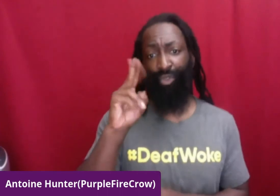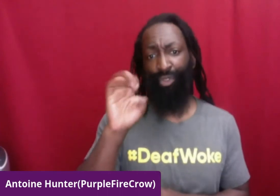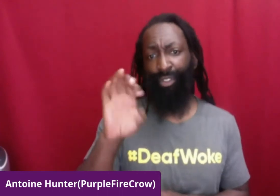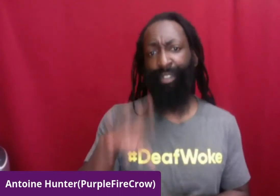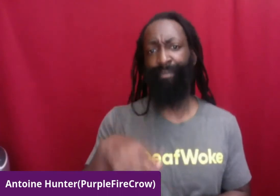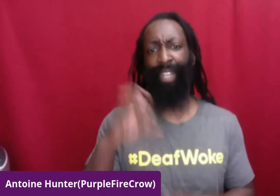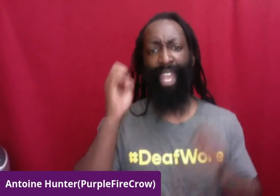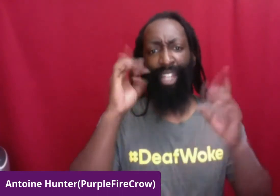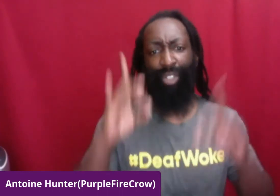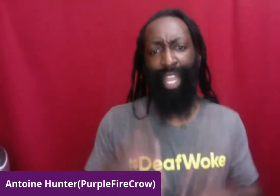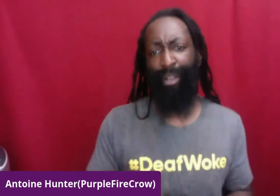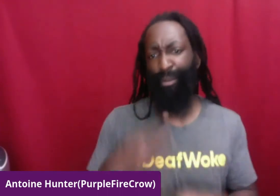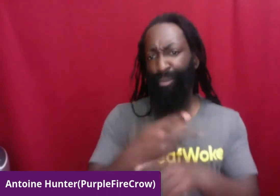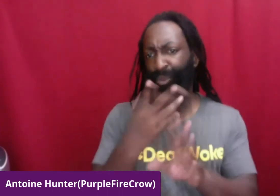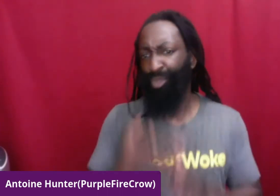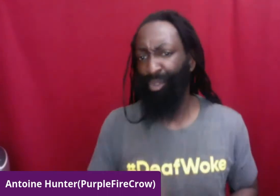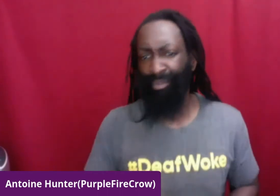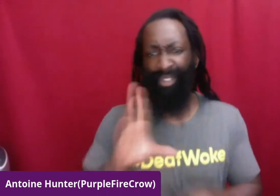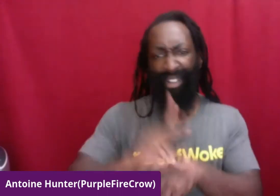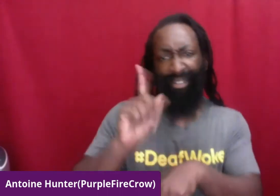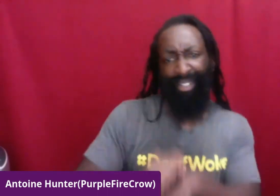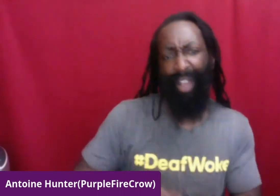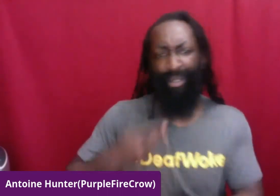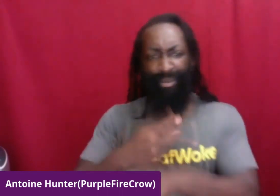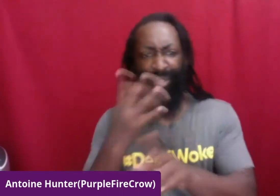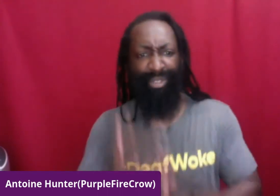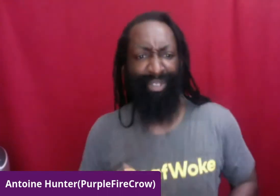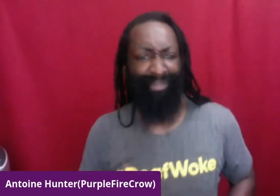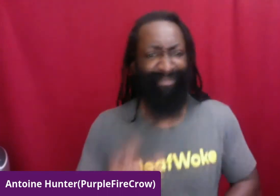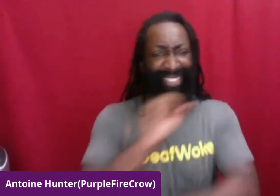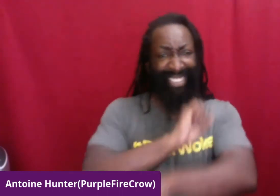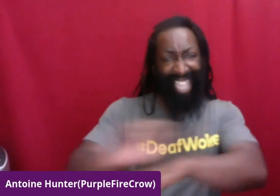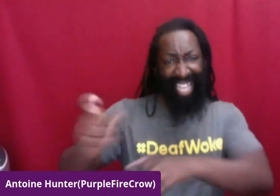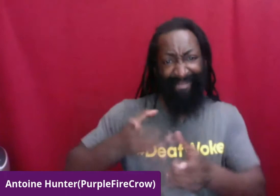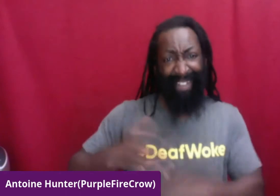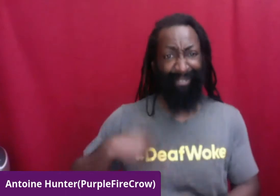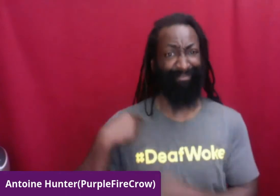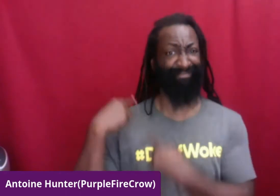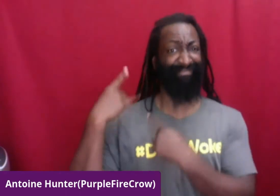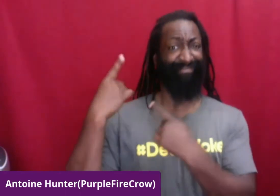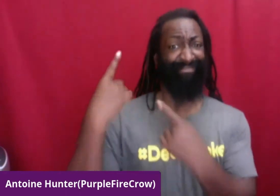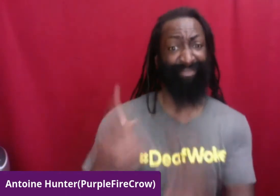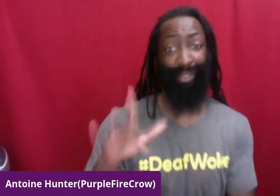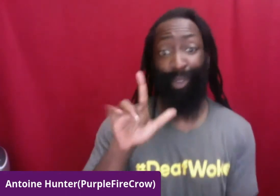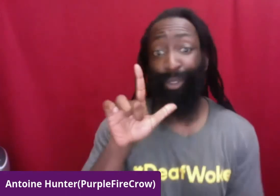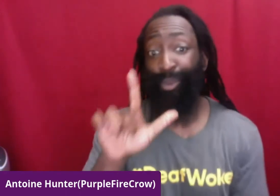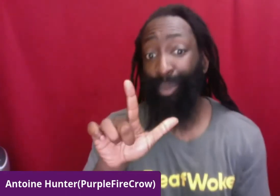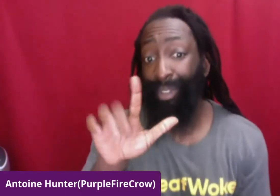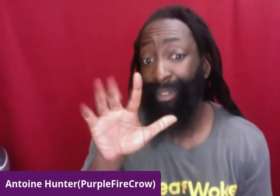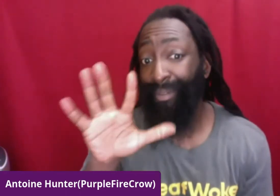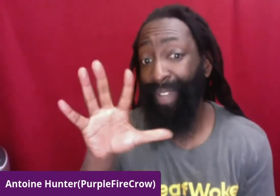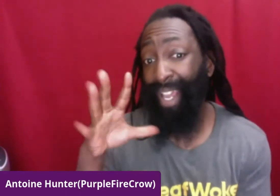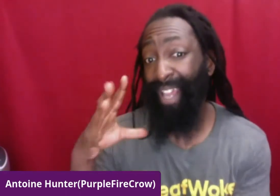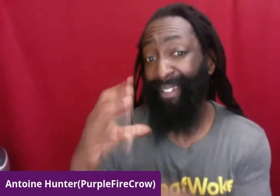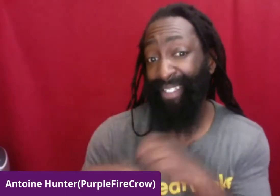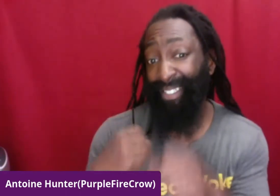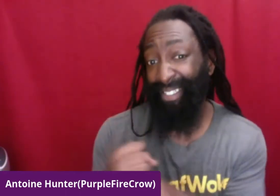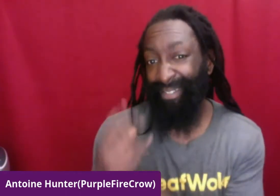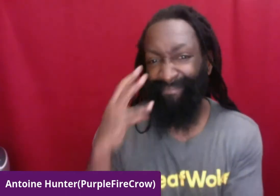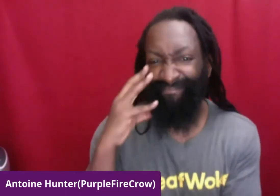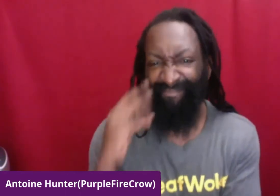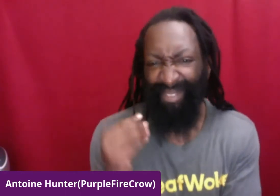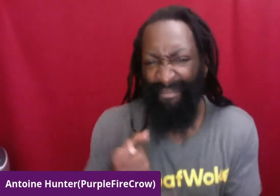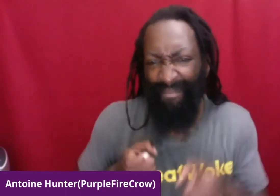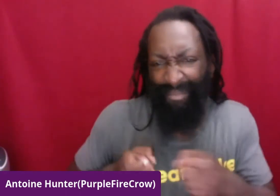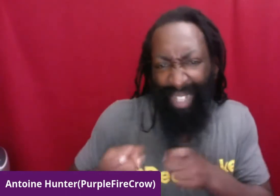She is the executive, chief executive director of International Association of Black Deaf Dance. She